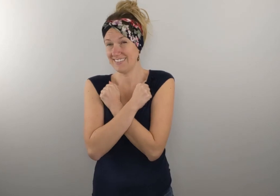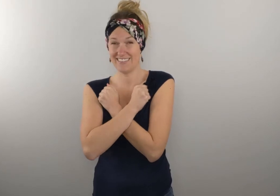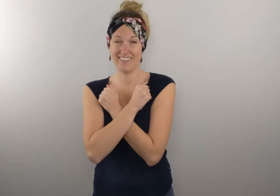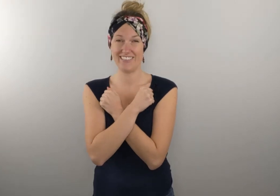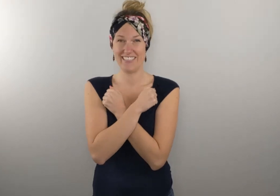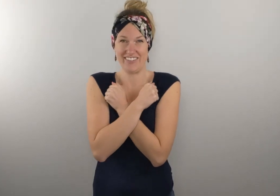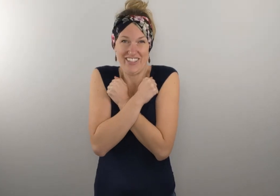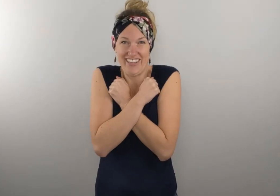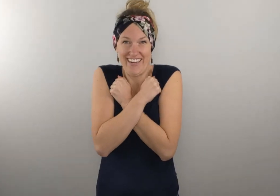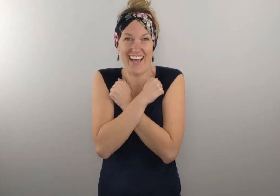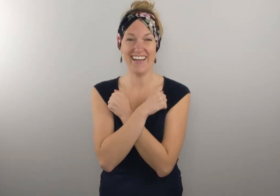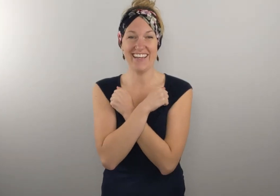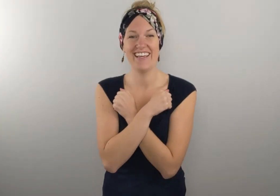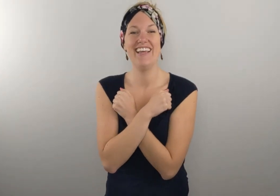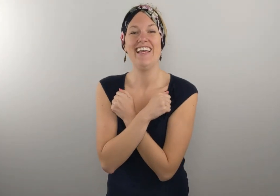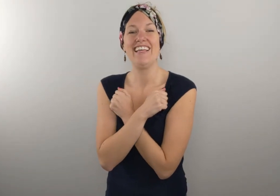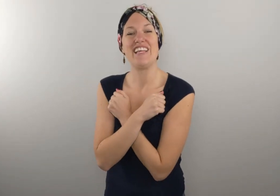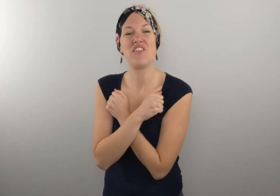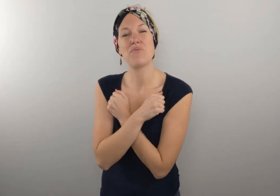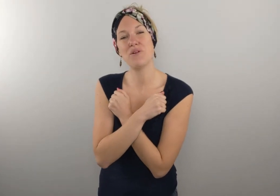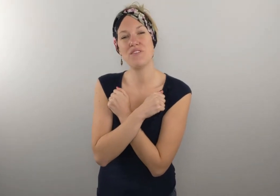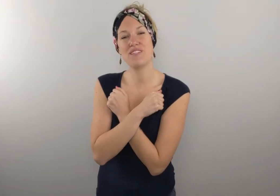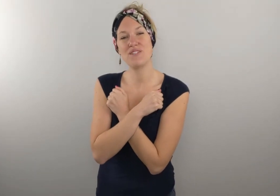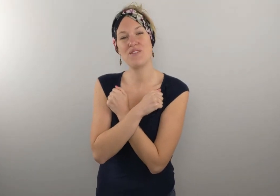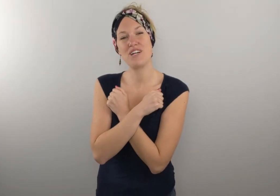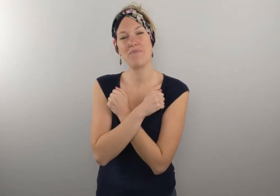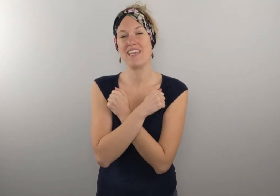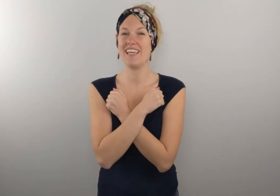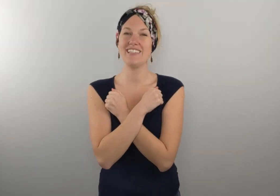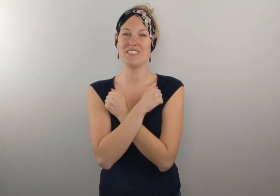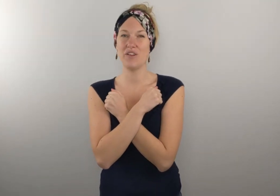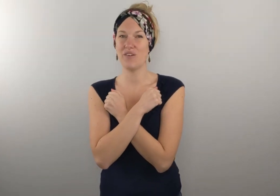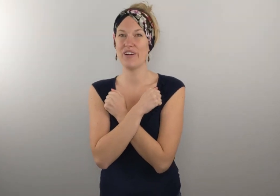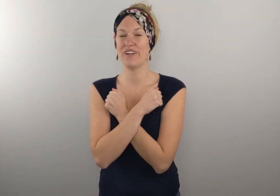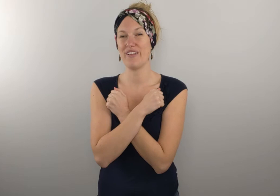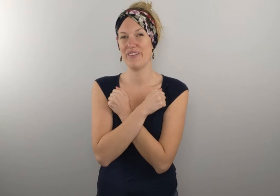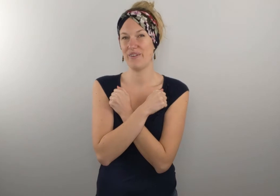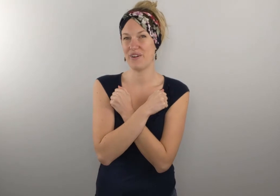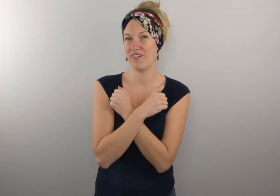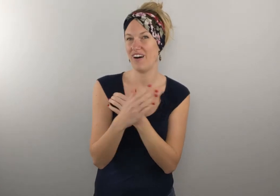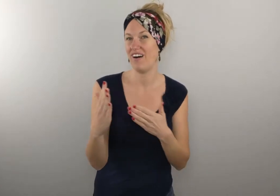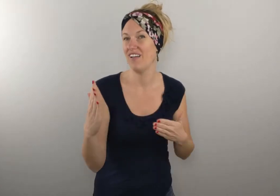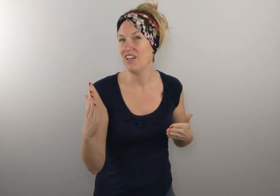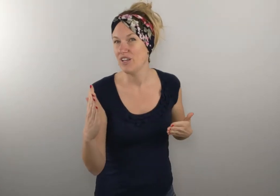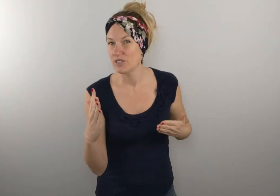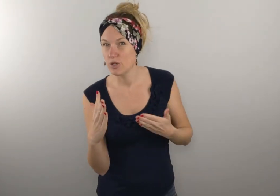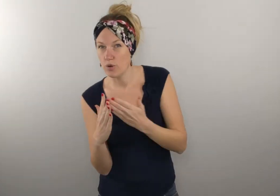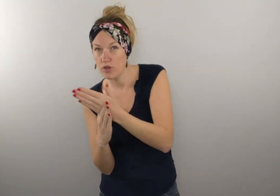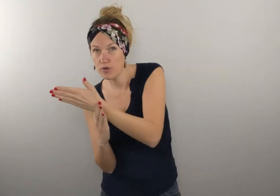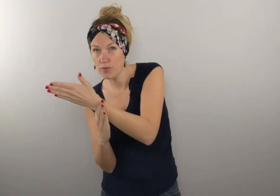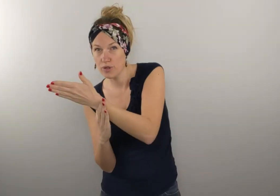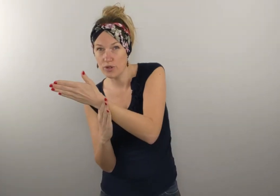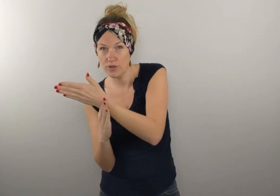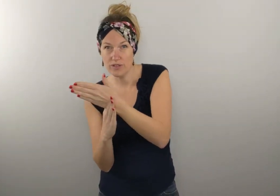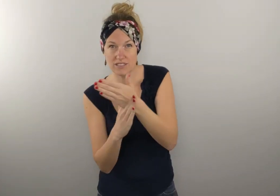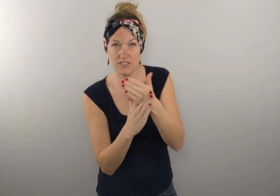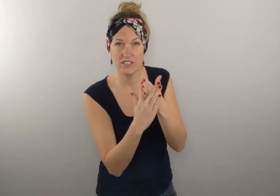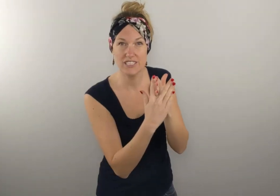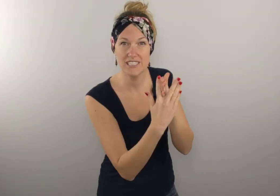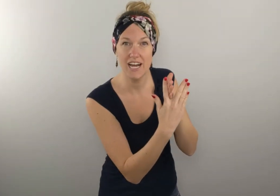Give yourself a good little hug. And then through the storm, he is Lord, a Lord of all. So through, so you're just cutting